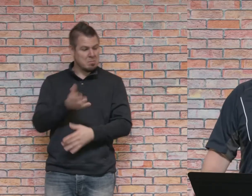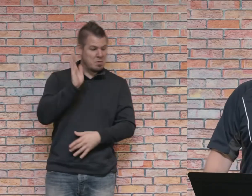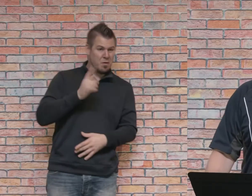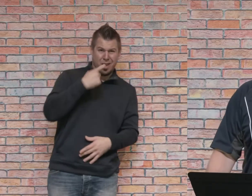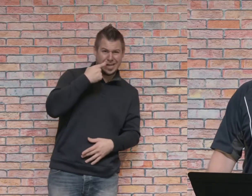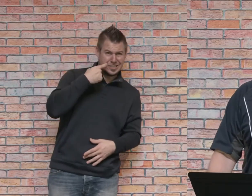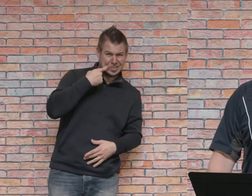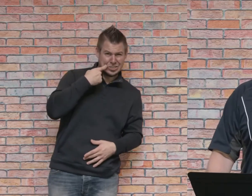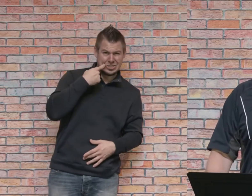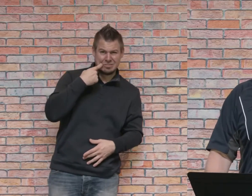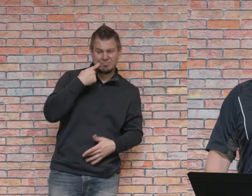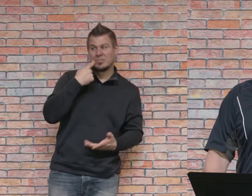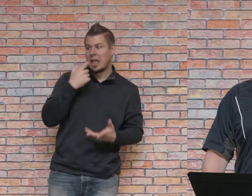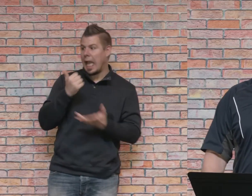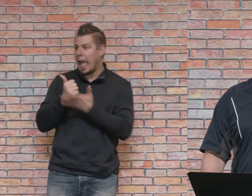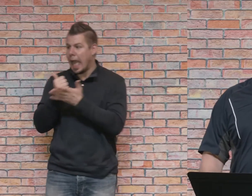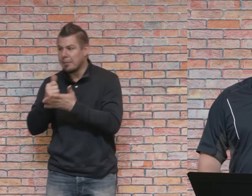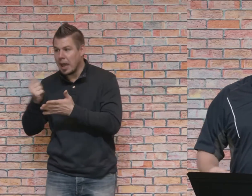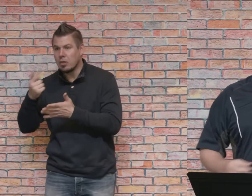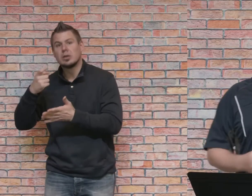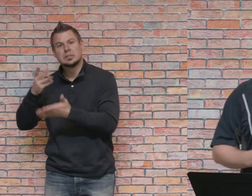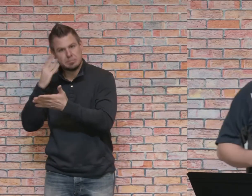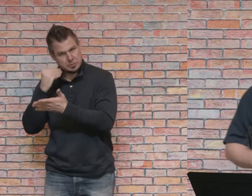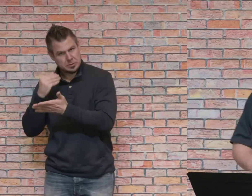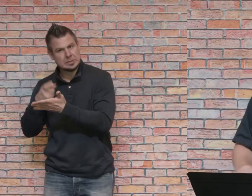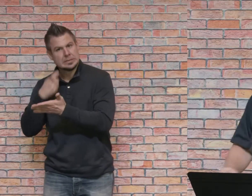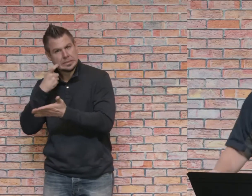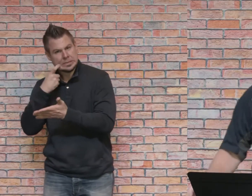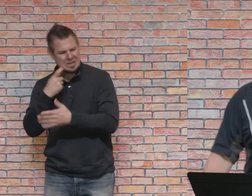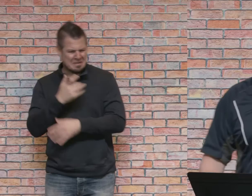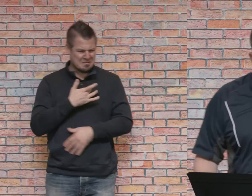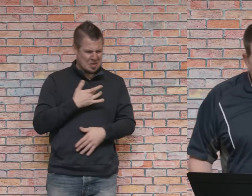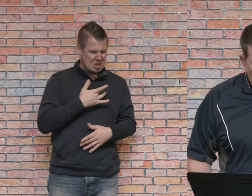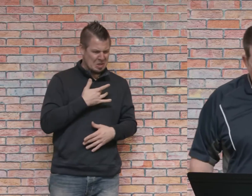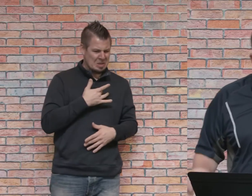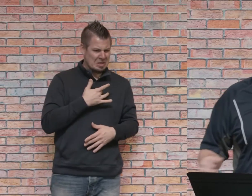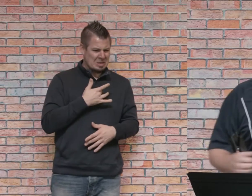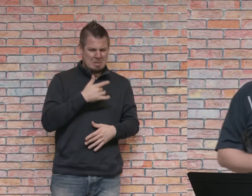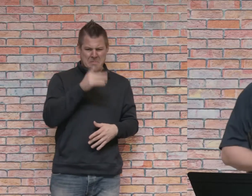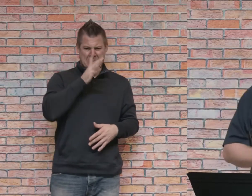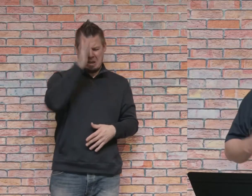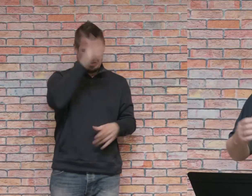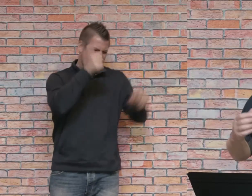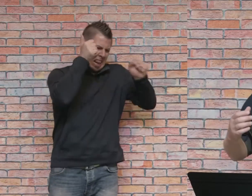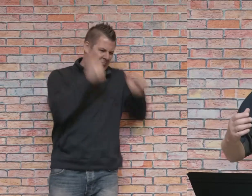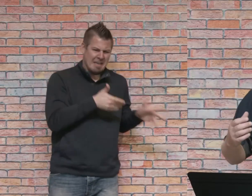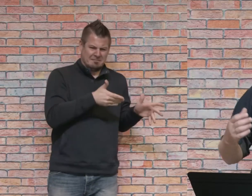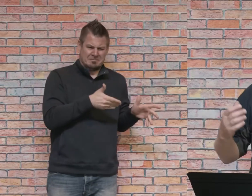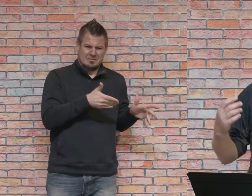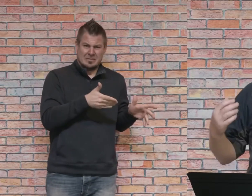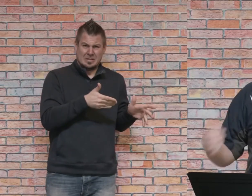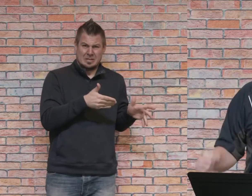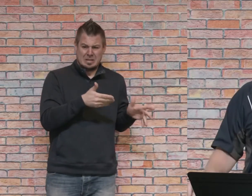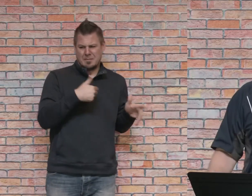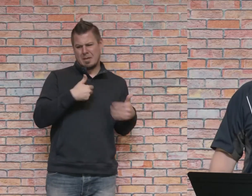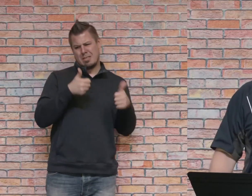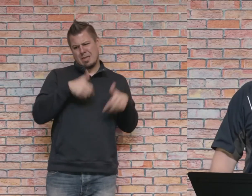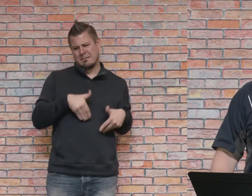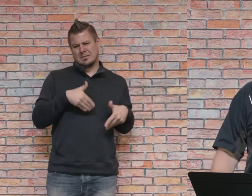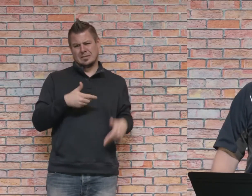use to help another person. The abandonment you felt, maybe your parents left you and you wonder even as an adult,